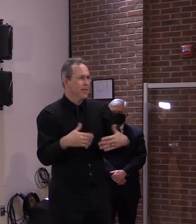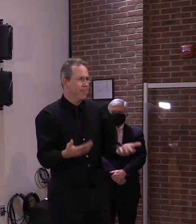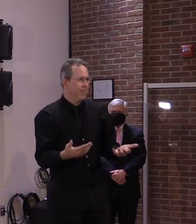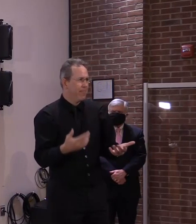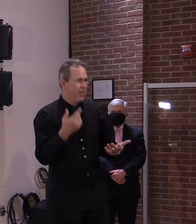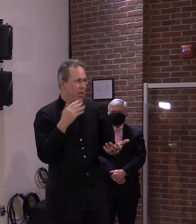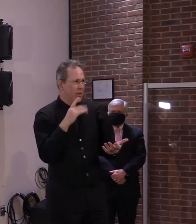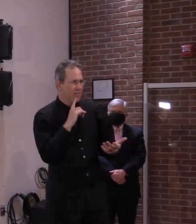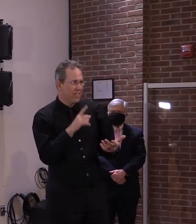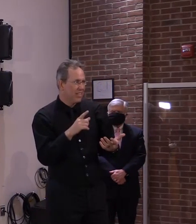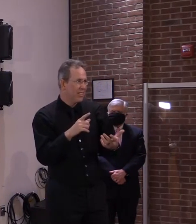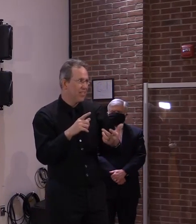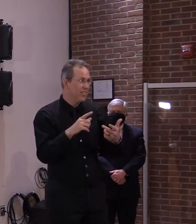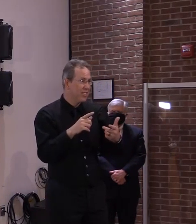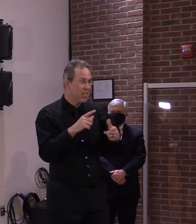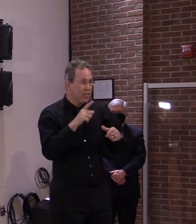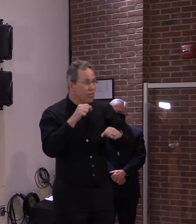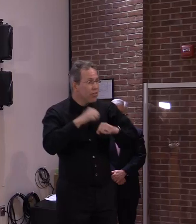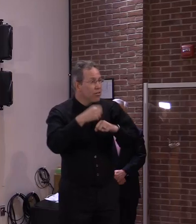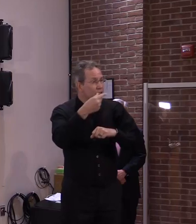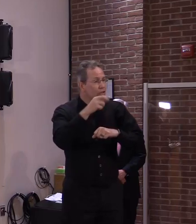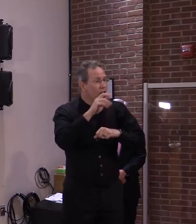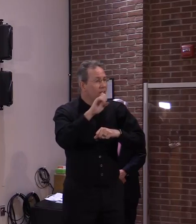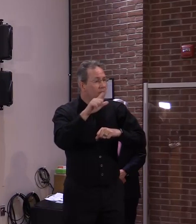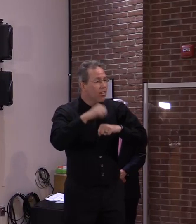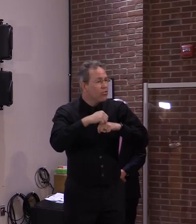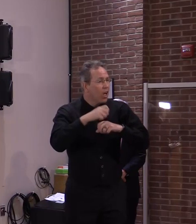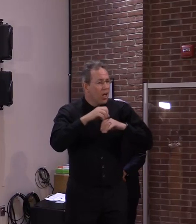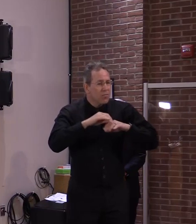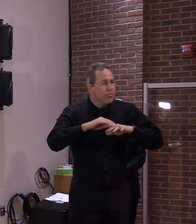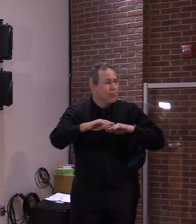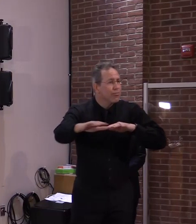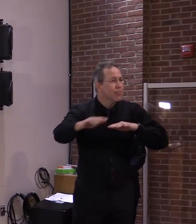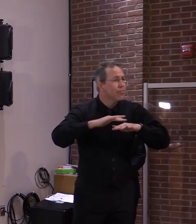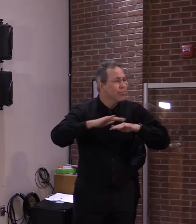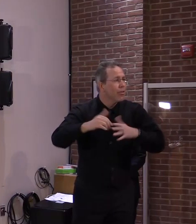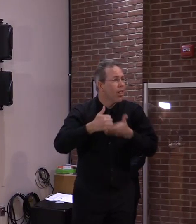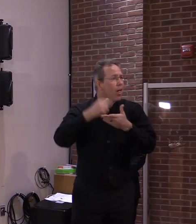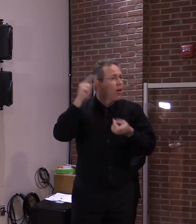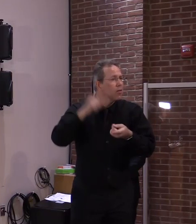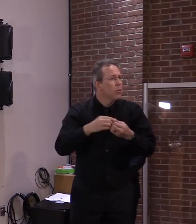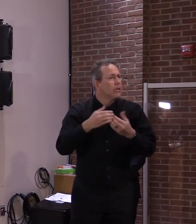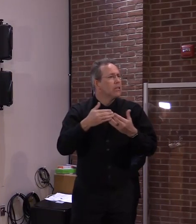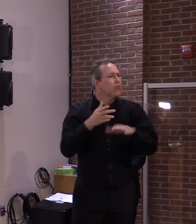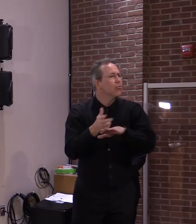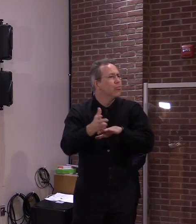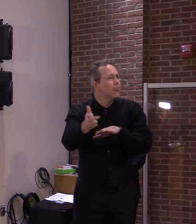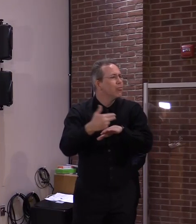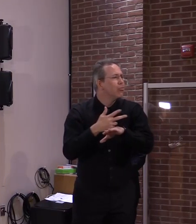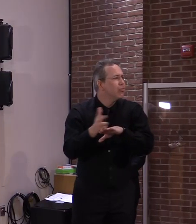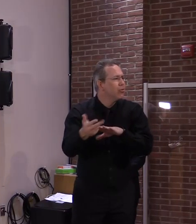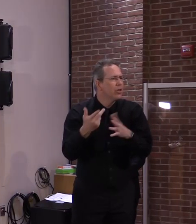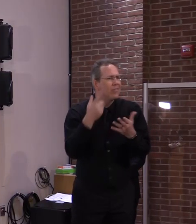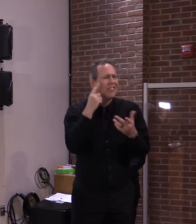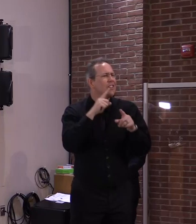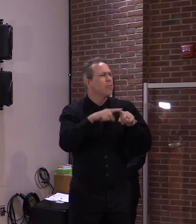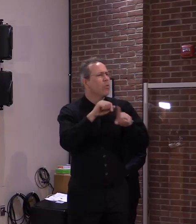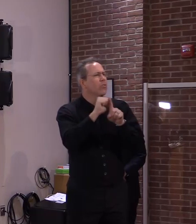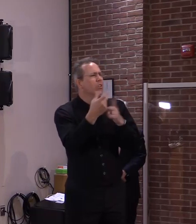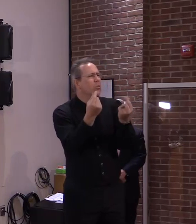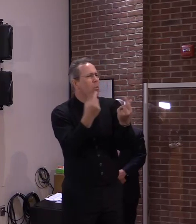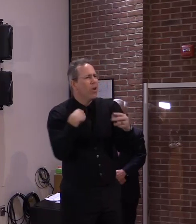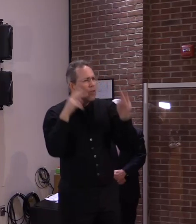need equipment, I'm just not sure what they need at this point, but sometimes you just have to somewhat close the road